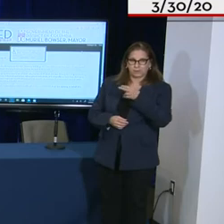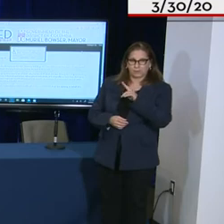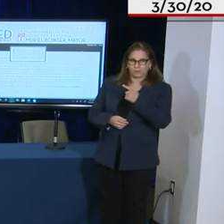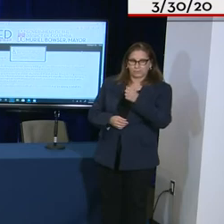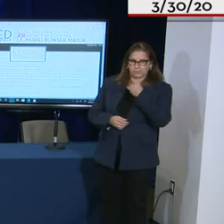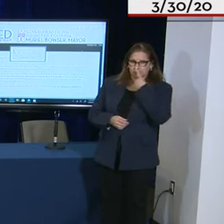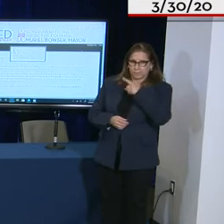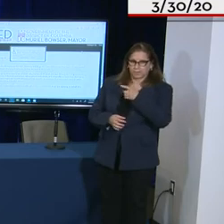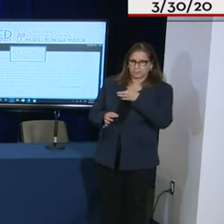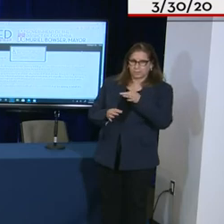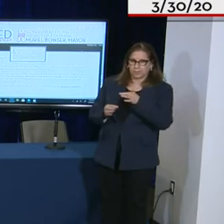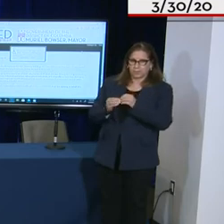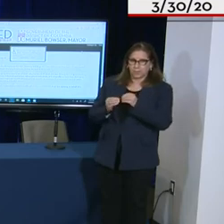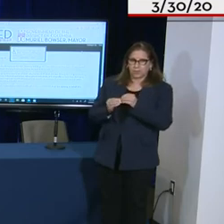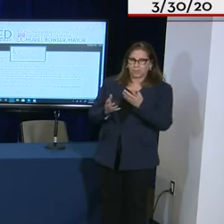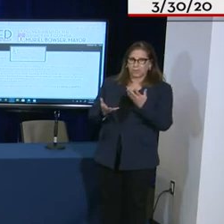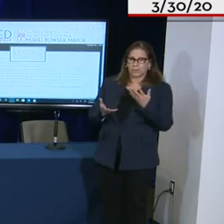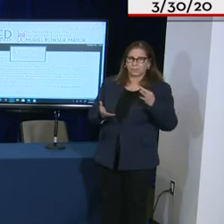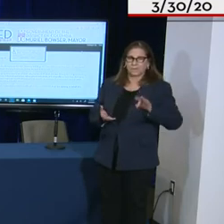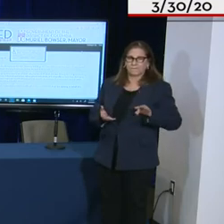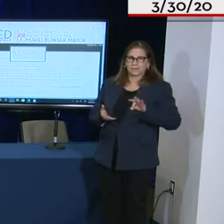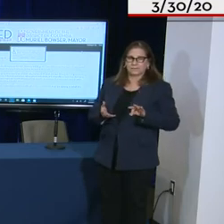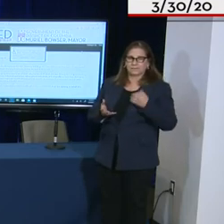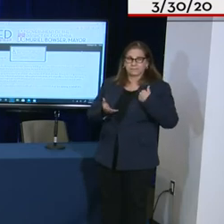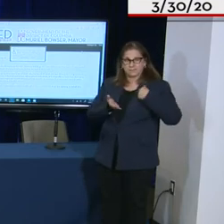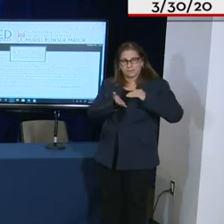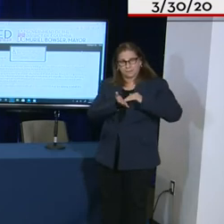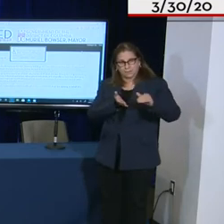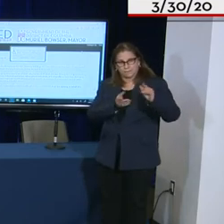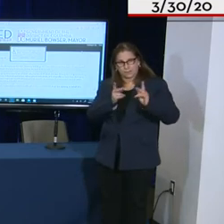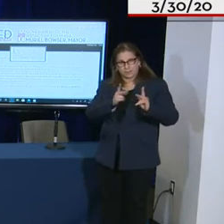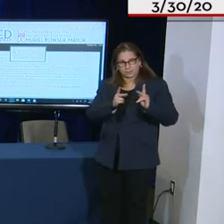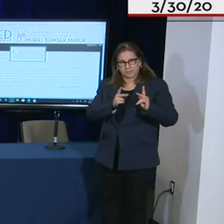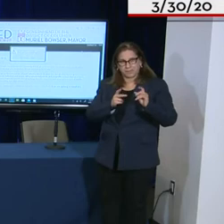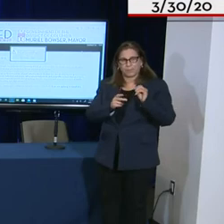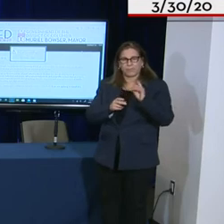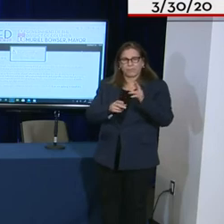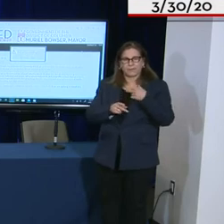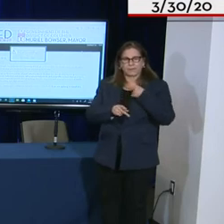an employee versus keeping them on payroll with no hours?